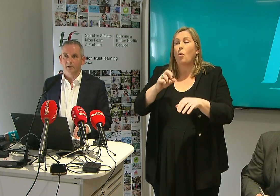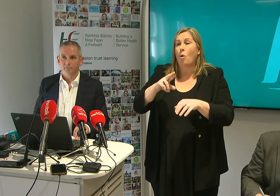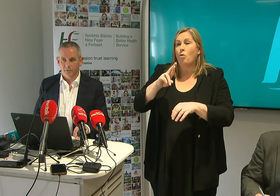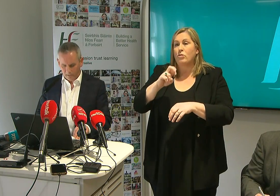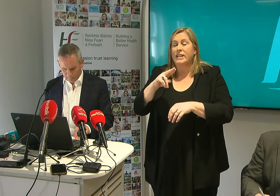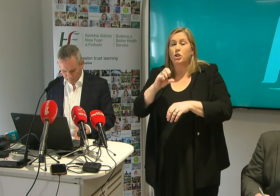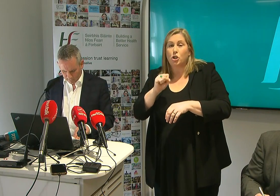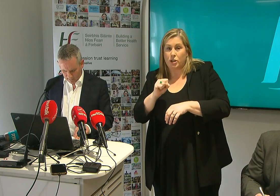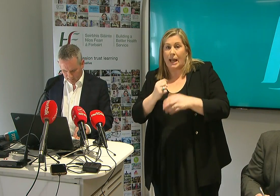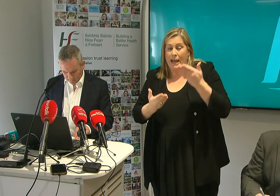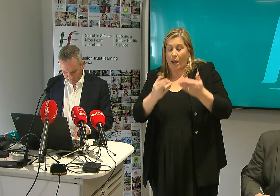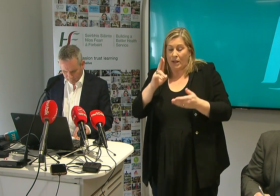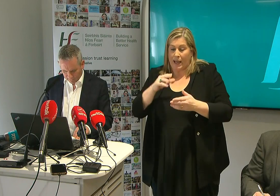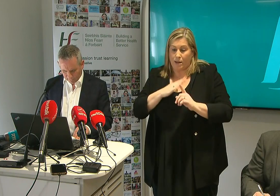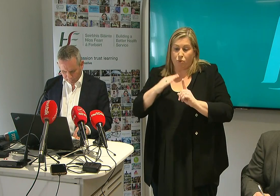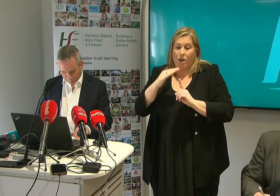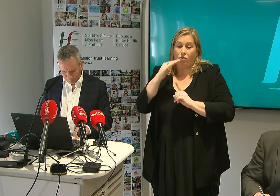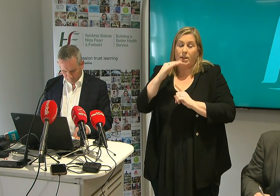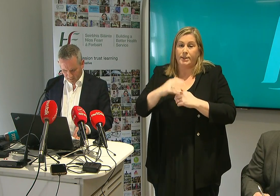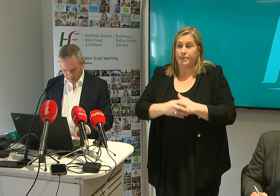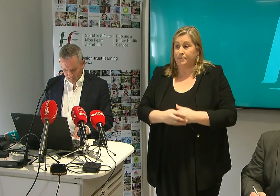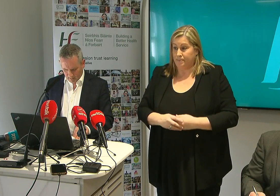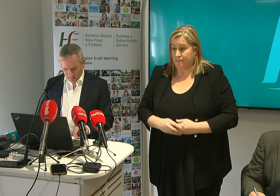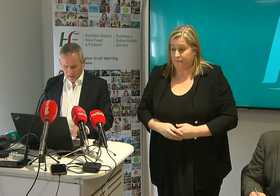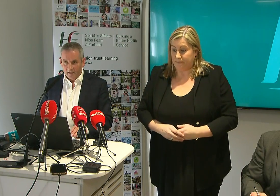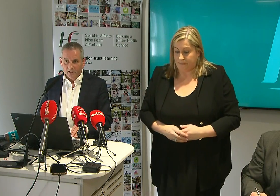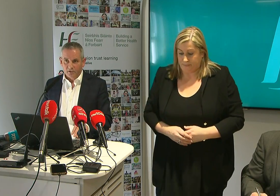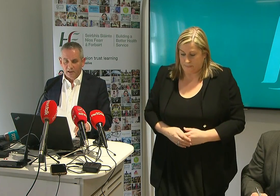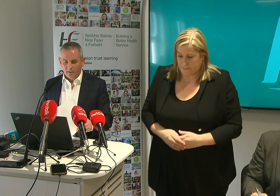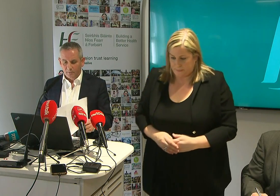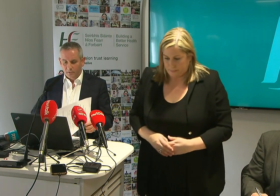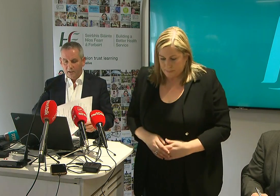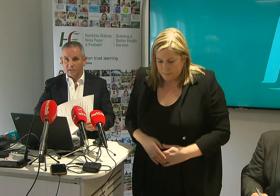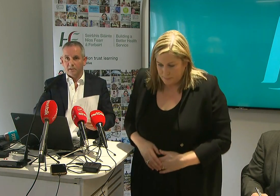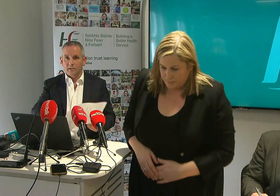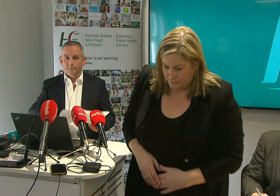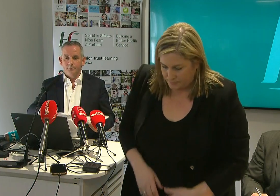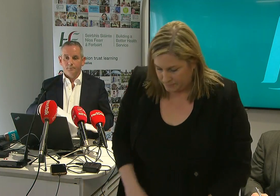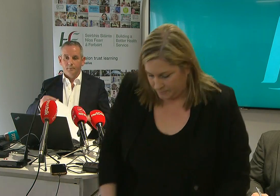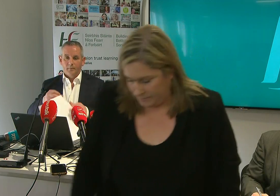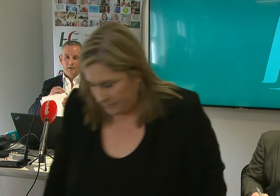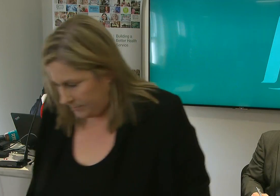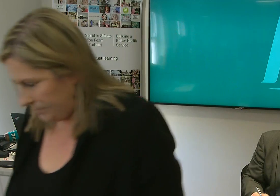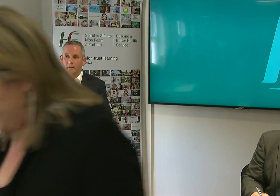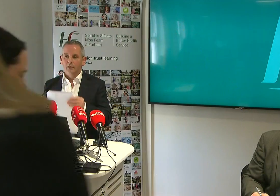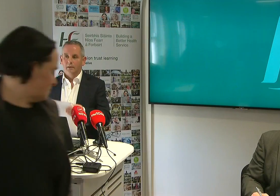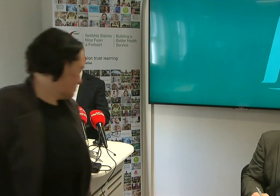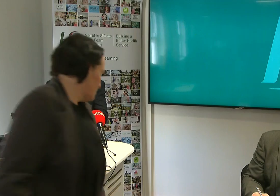and how they would prioritise in such a surge. And indeed, transfer between hospitals